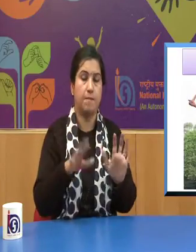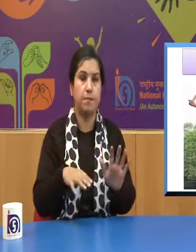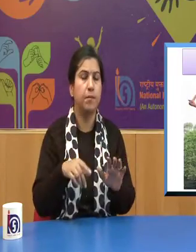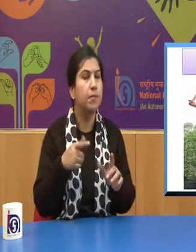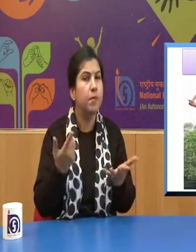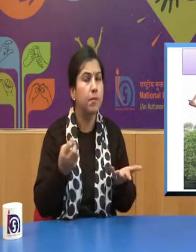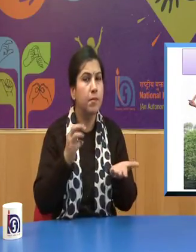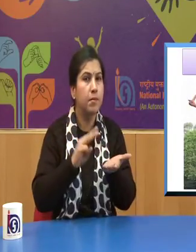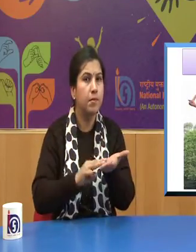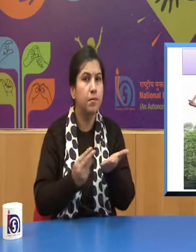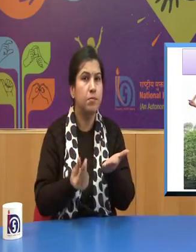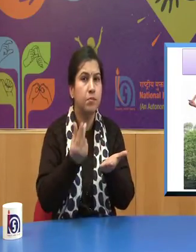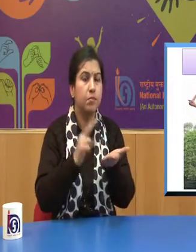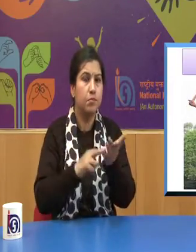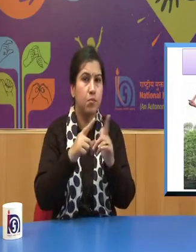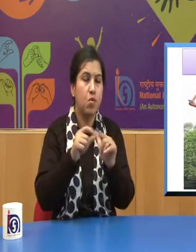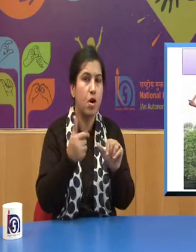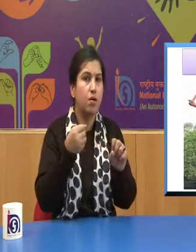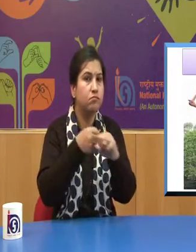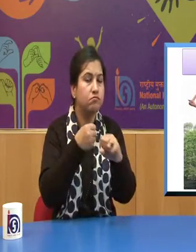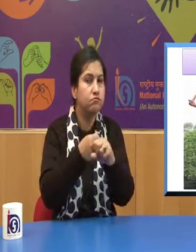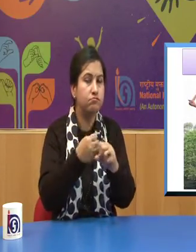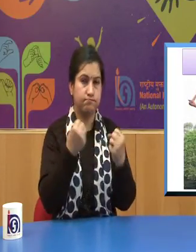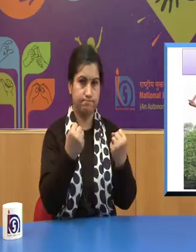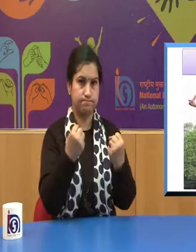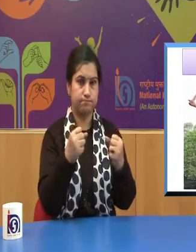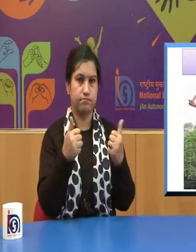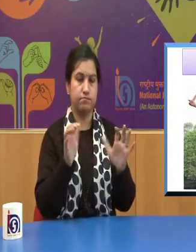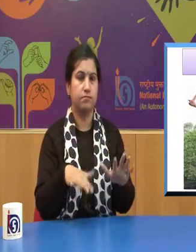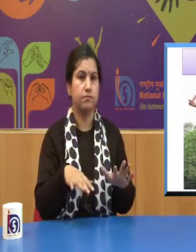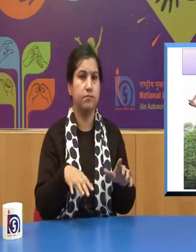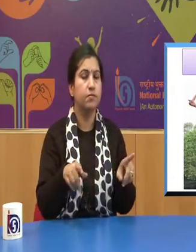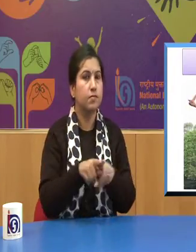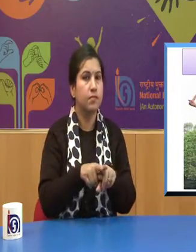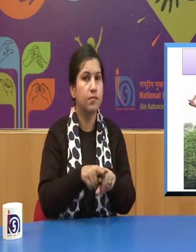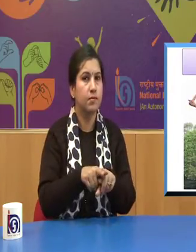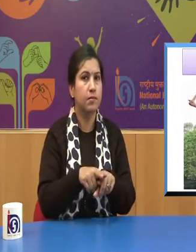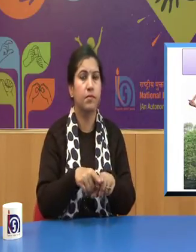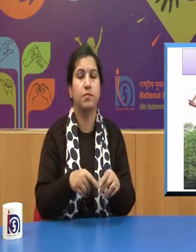The Mundas fought bravely against the powerful British forces.